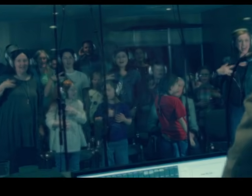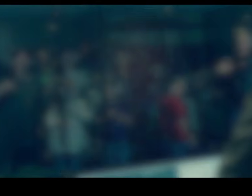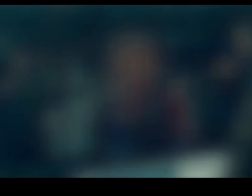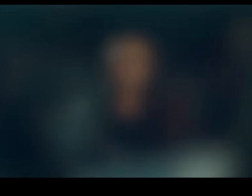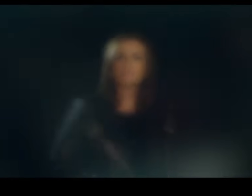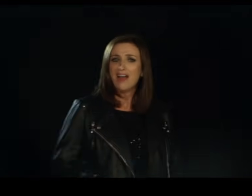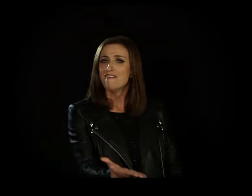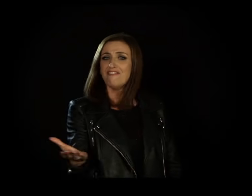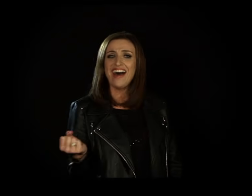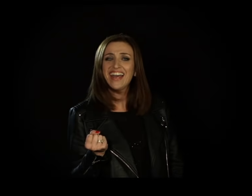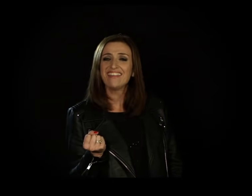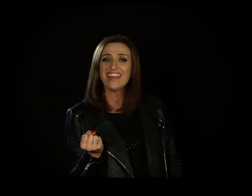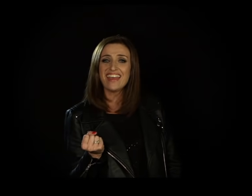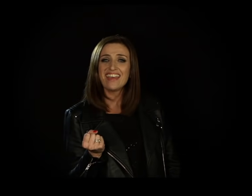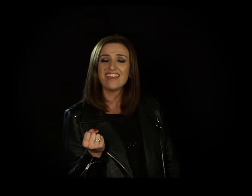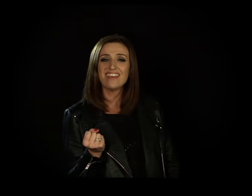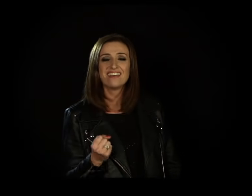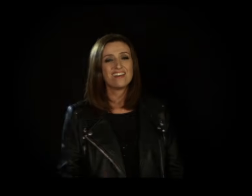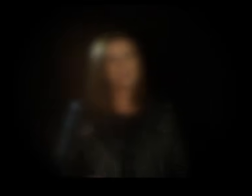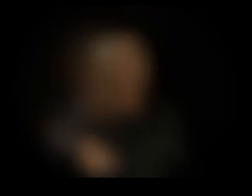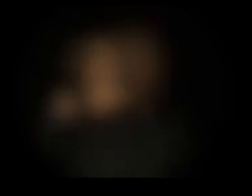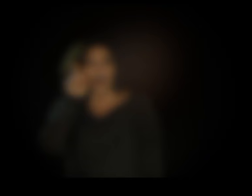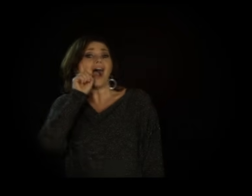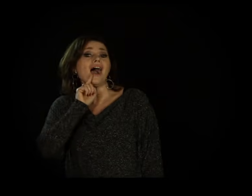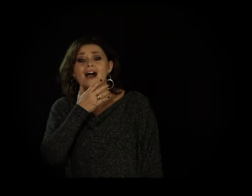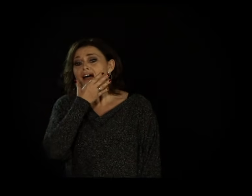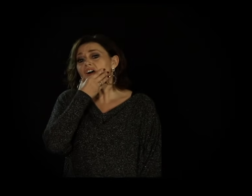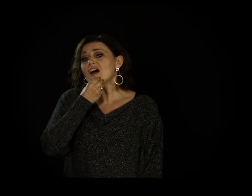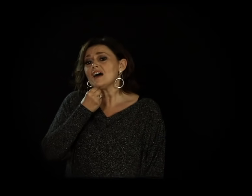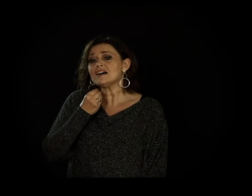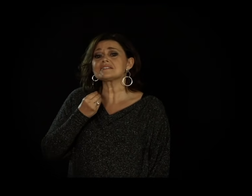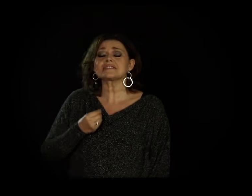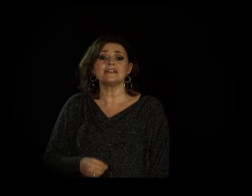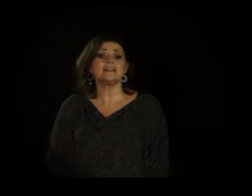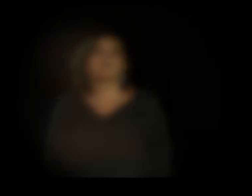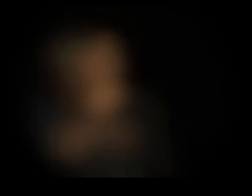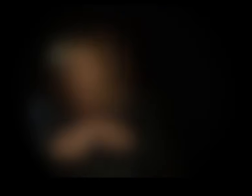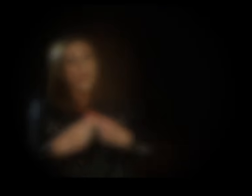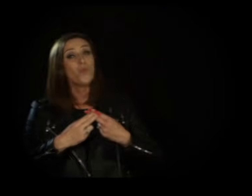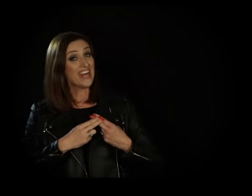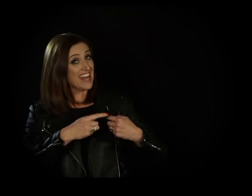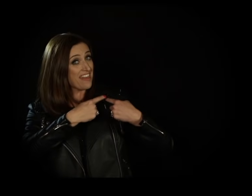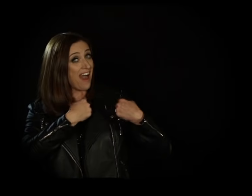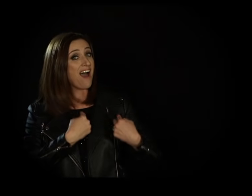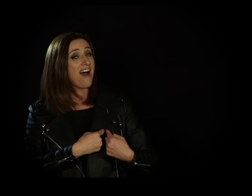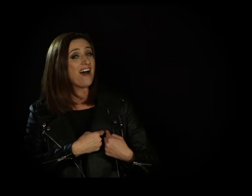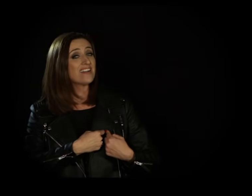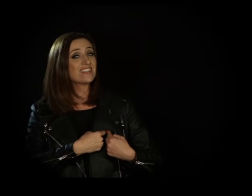heart Binding others with hearts